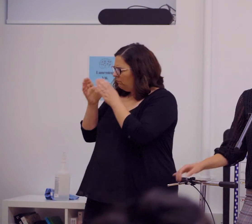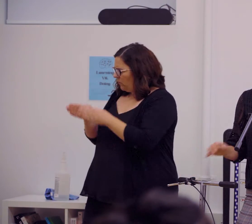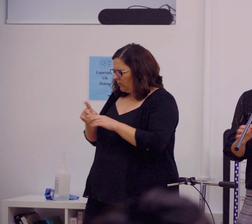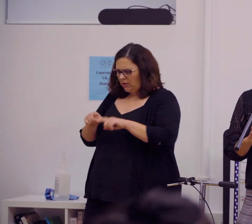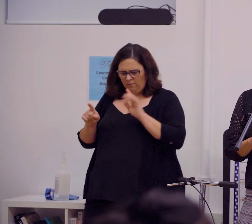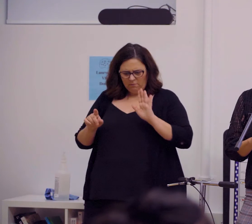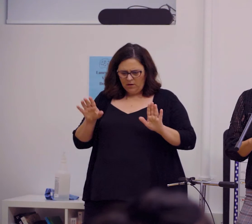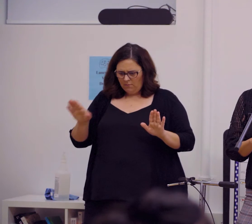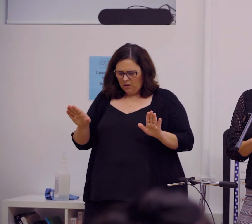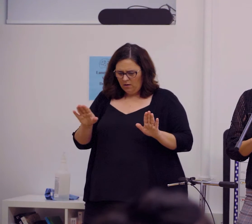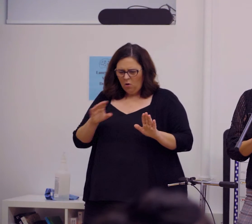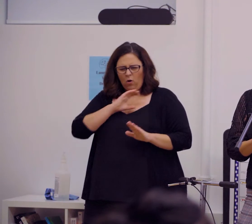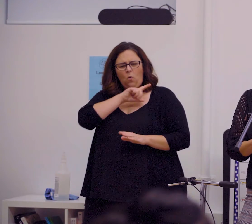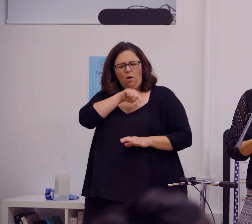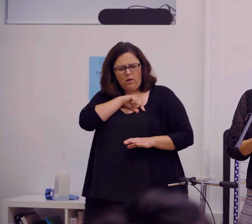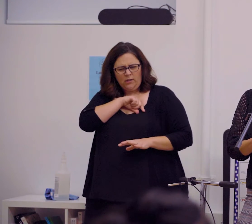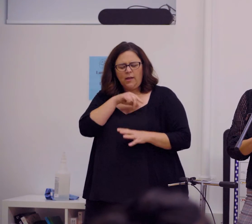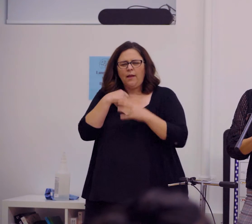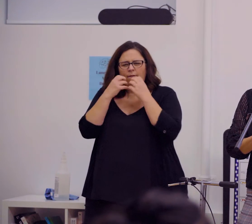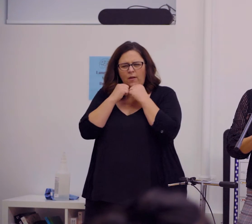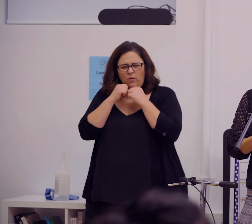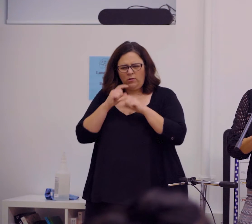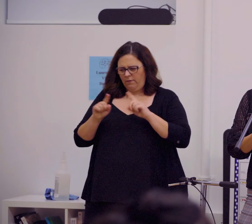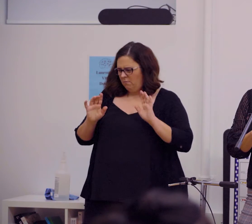moral qualities of a person. And so when I did that, I'm like,